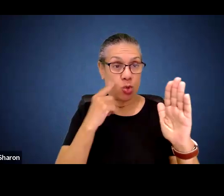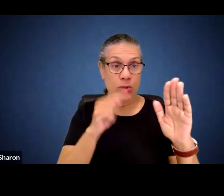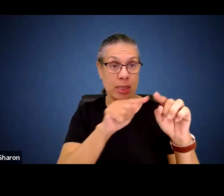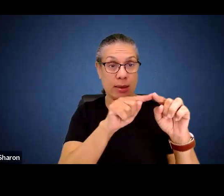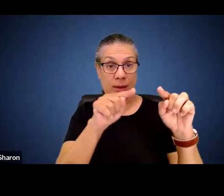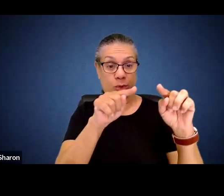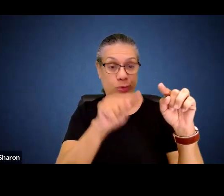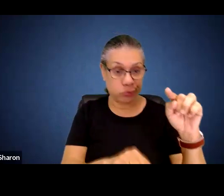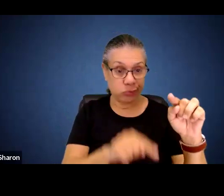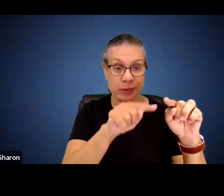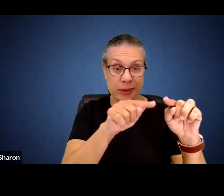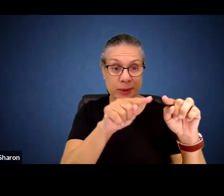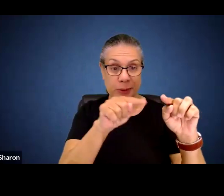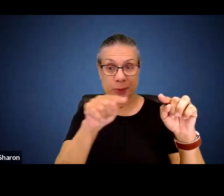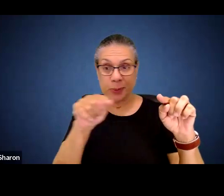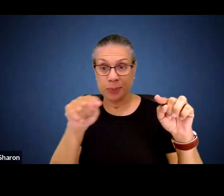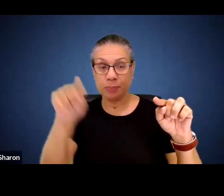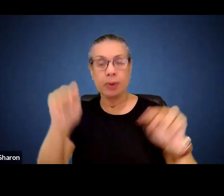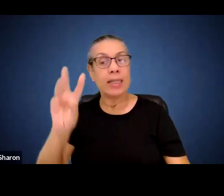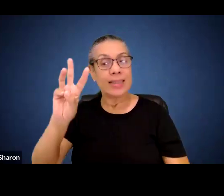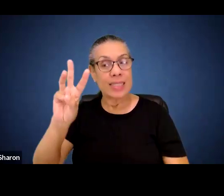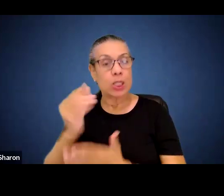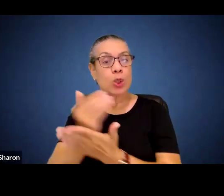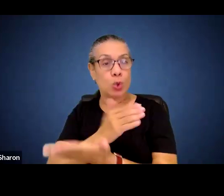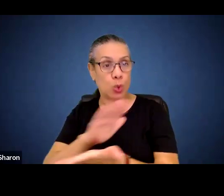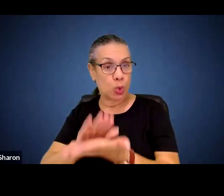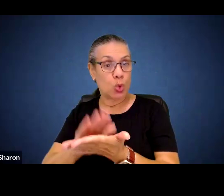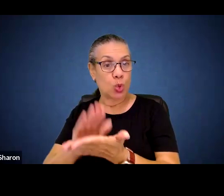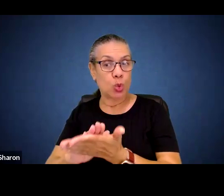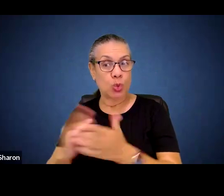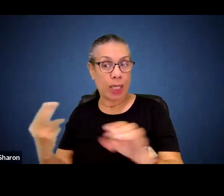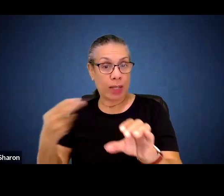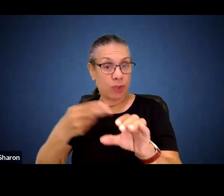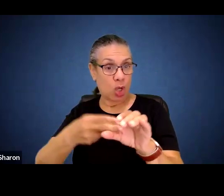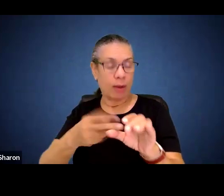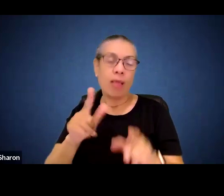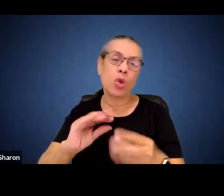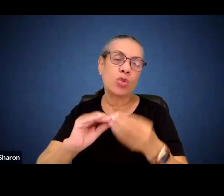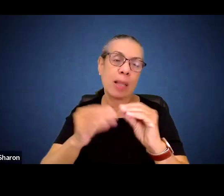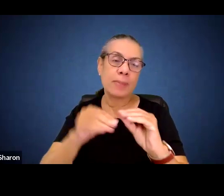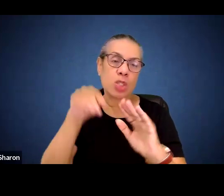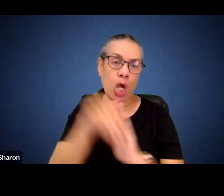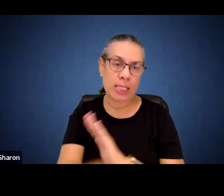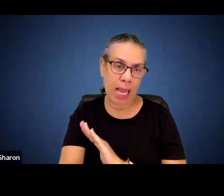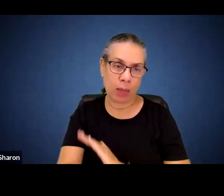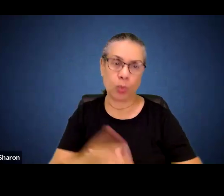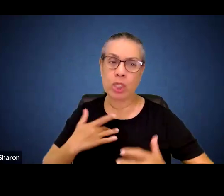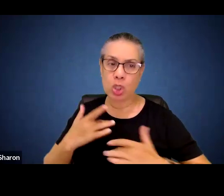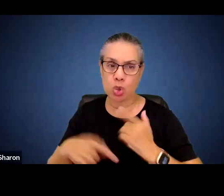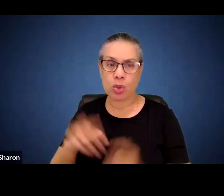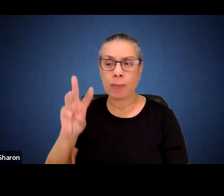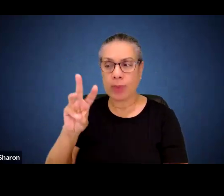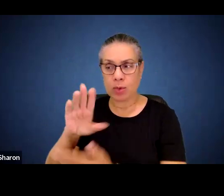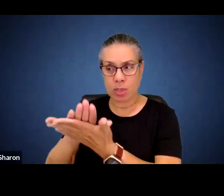we know the 6 new schools that have entered transformation have gone down. So we're very concerned about those 6.